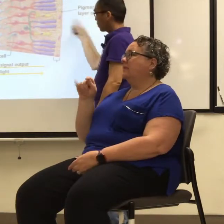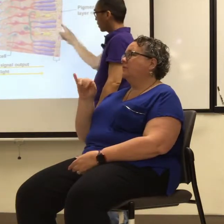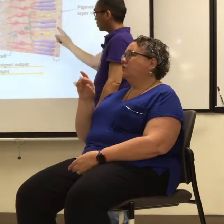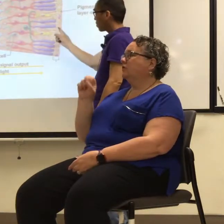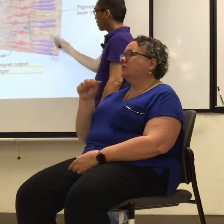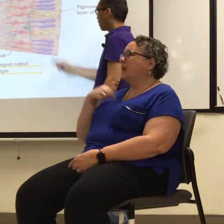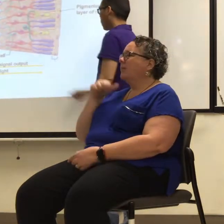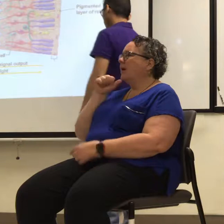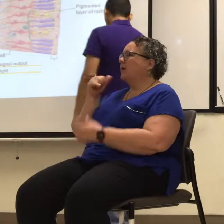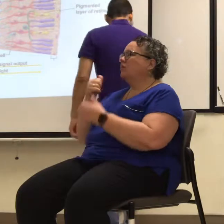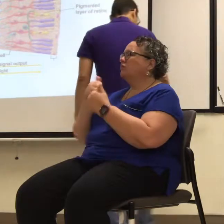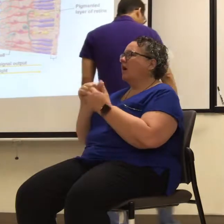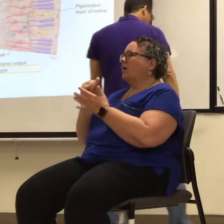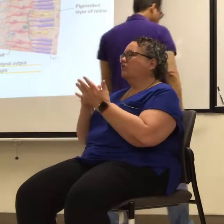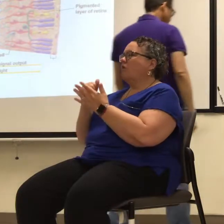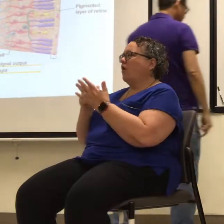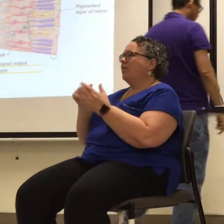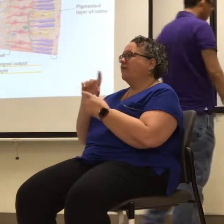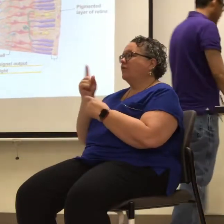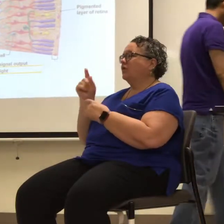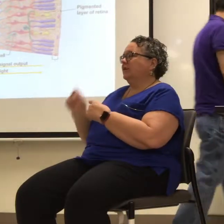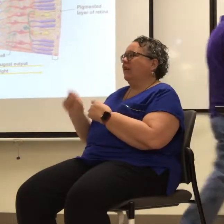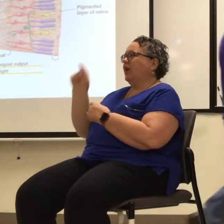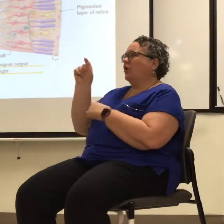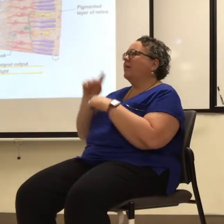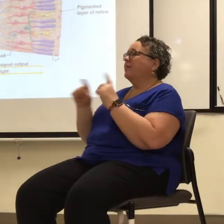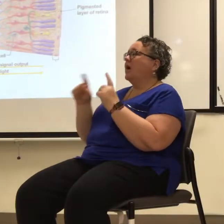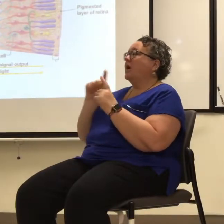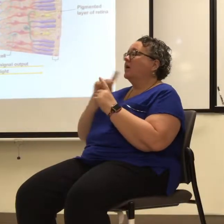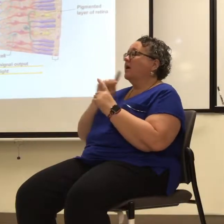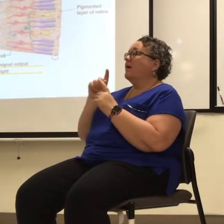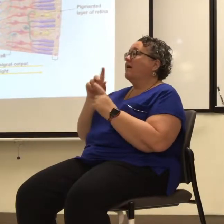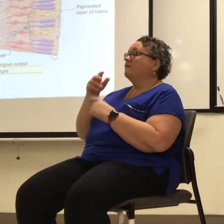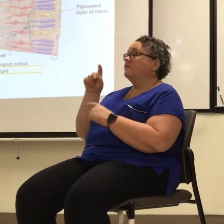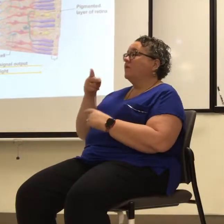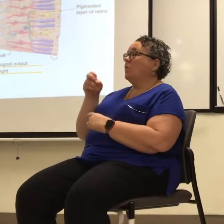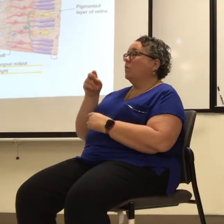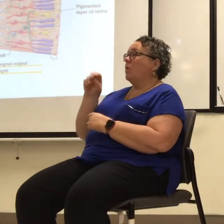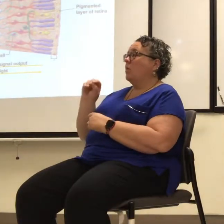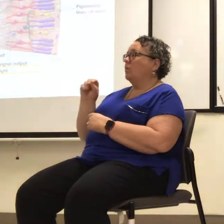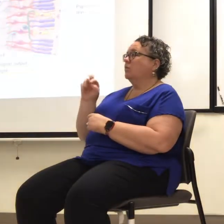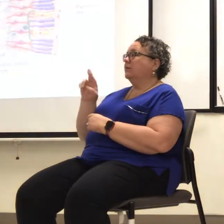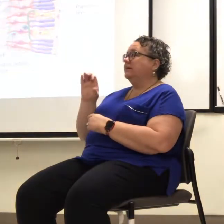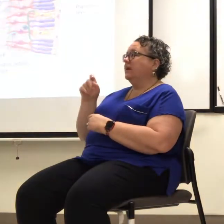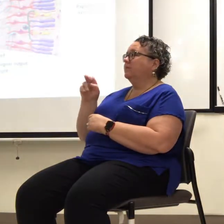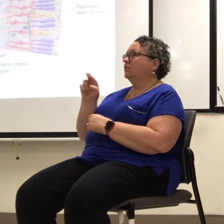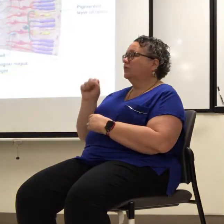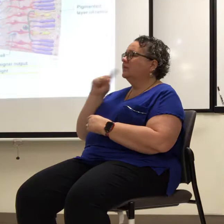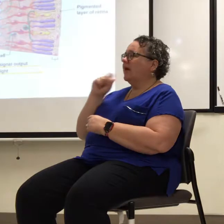layer, but let me draw the photoreceptors. There's 2 main kinds. There's rods and cones.